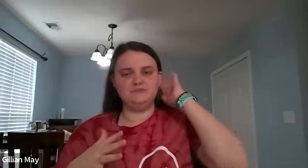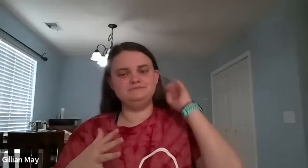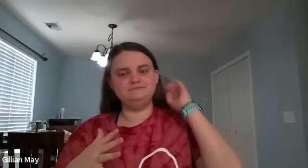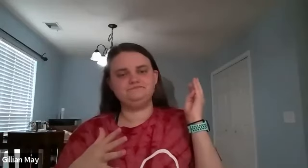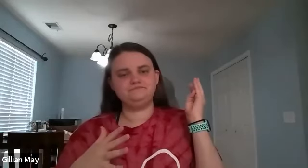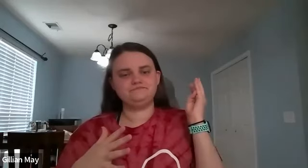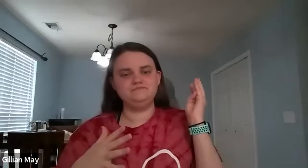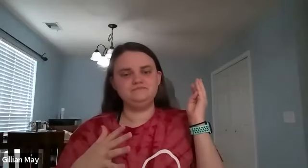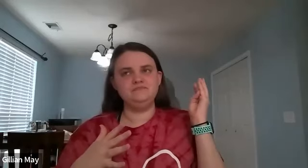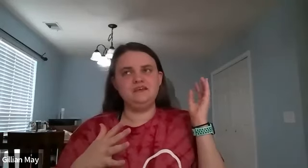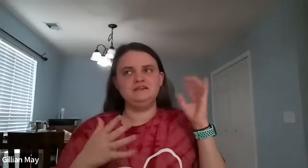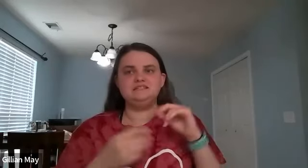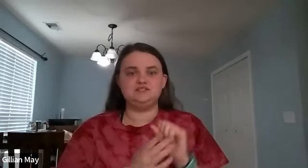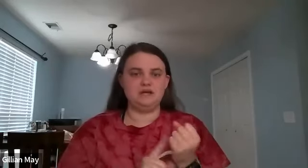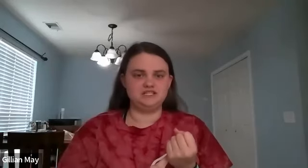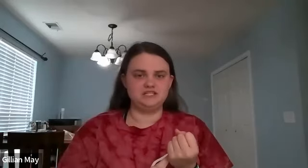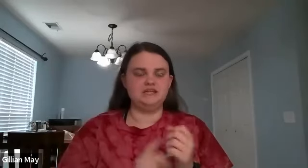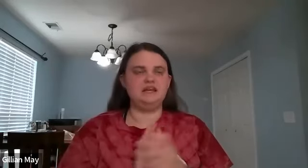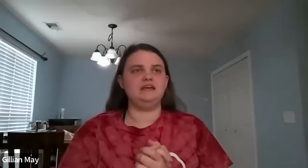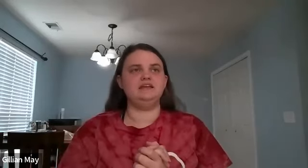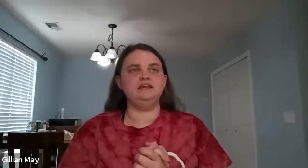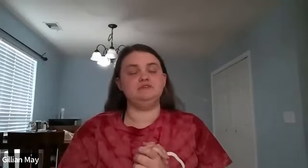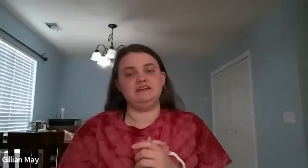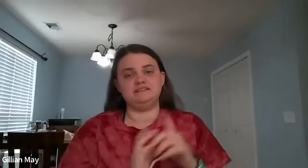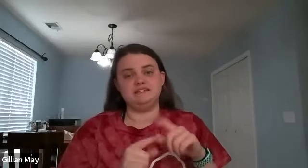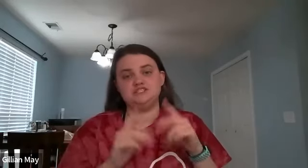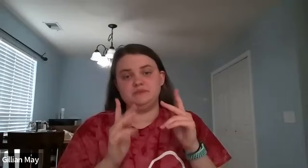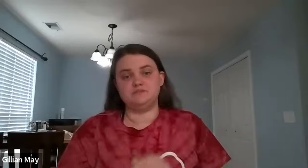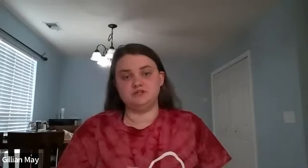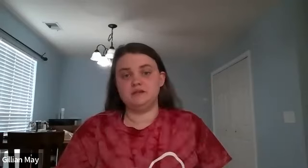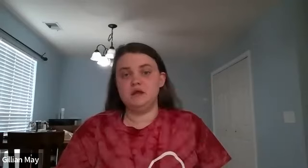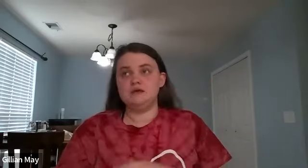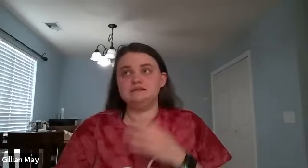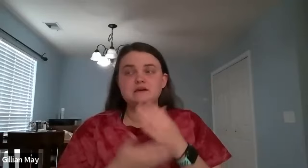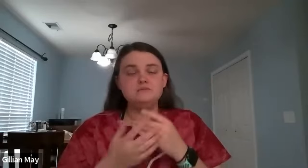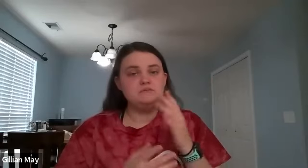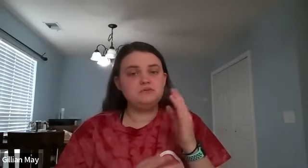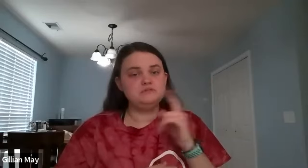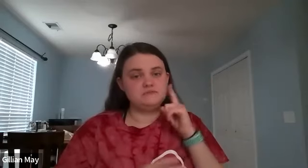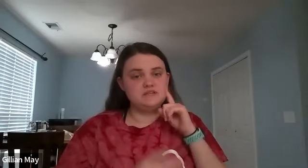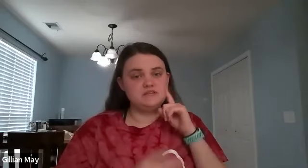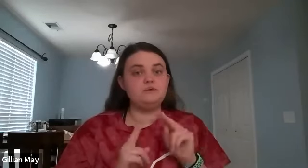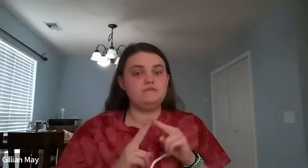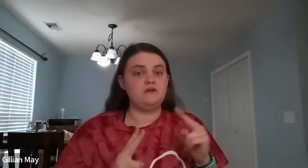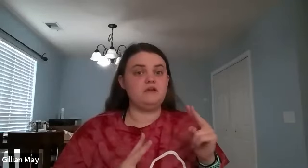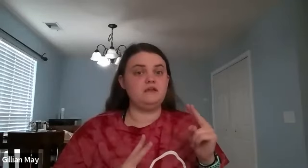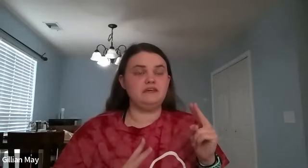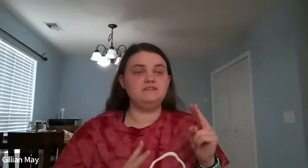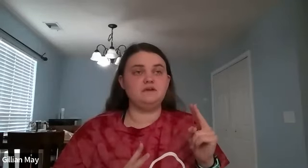and situation. And it really, like I said, just depends on person. some people, some deaf people will be they get very